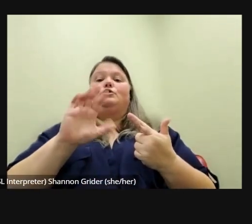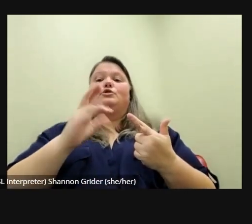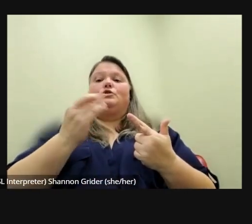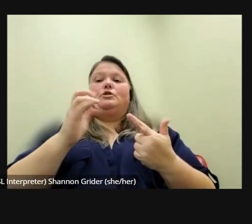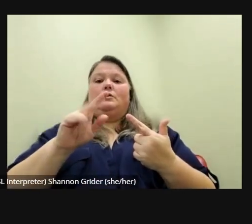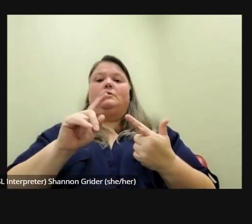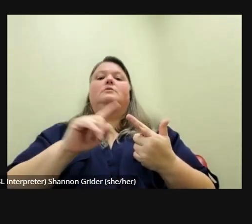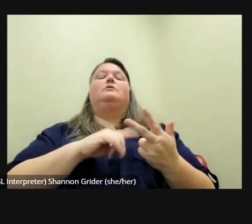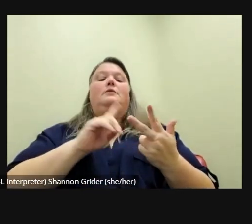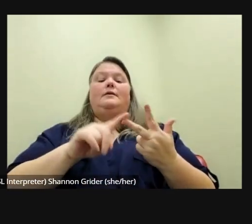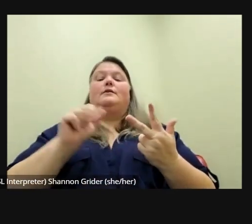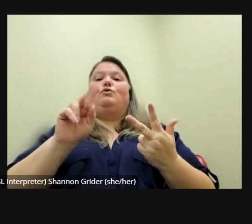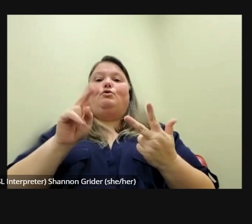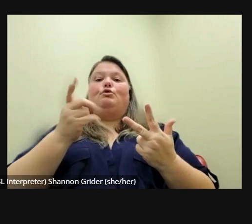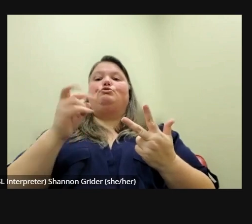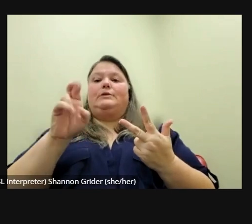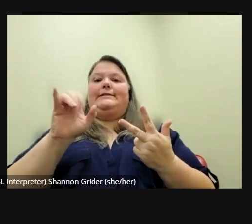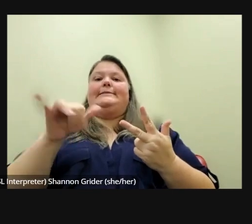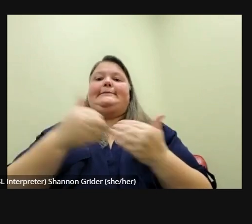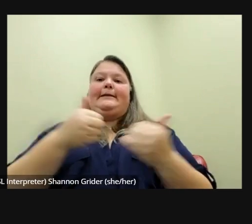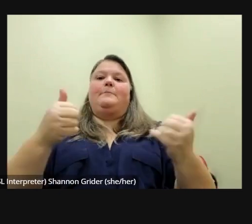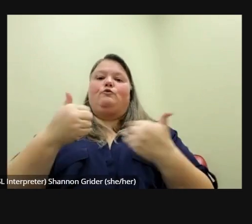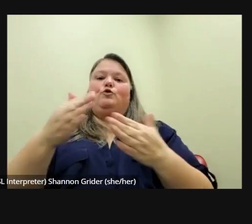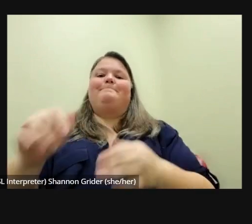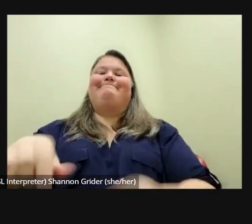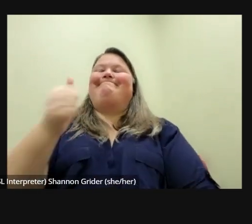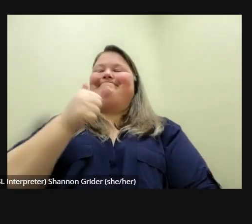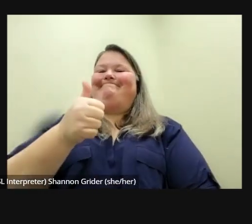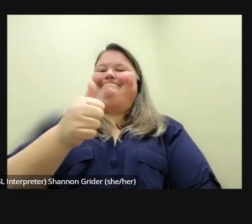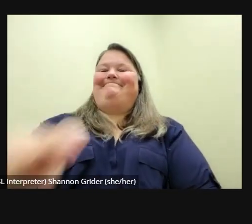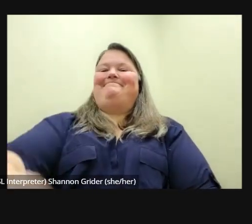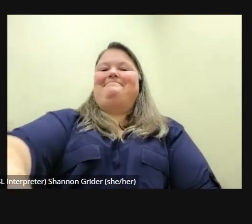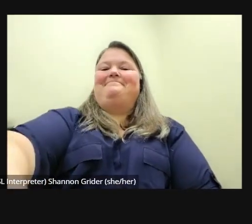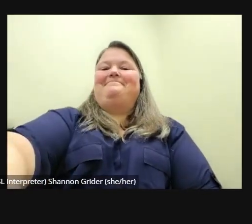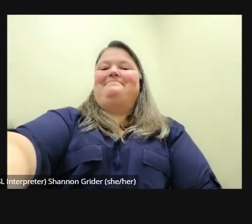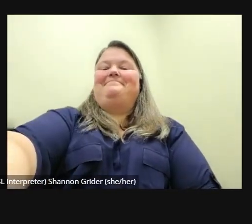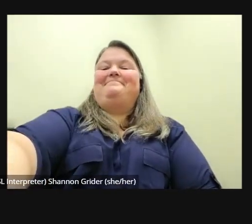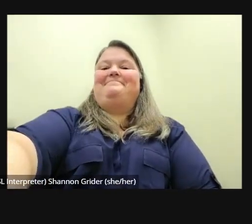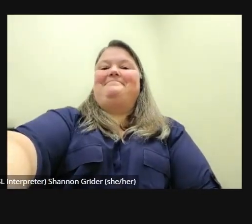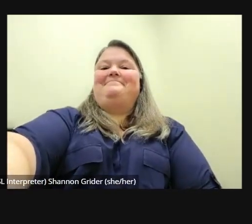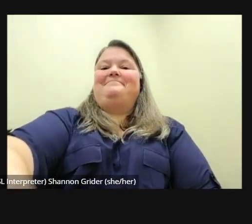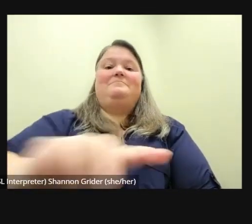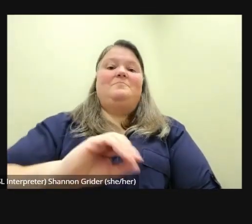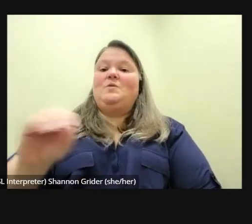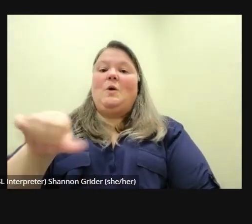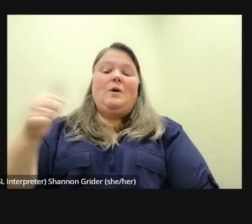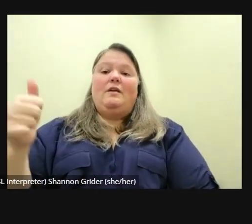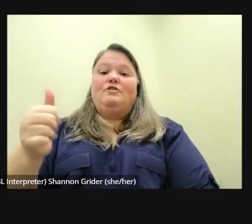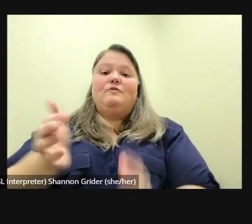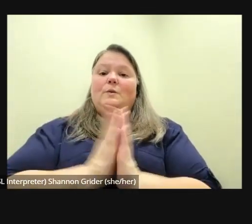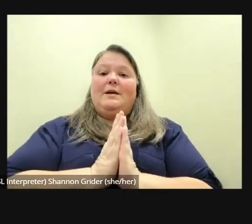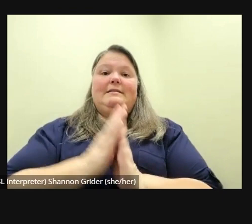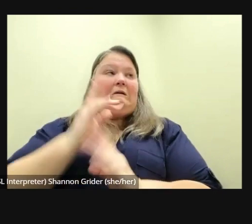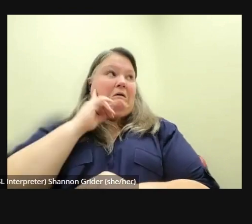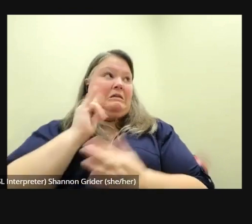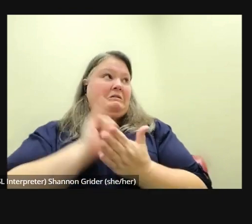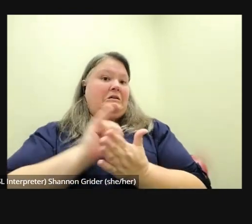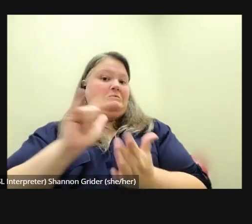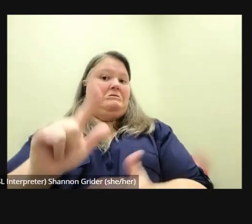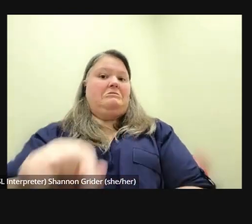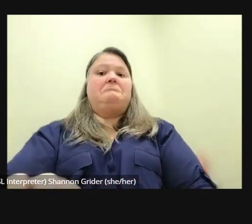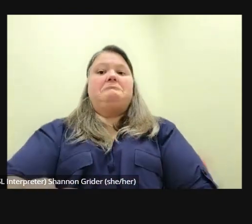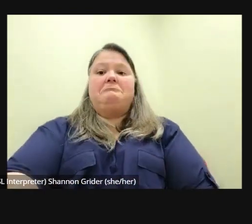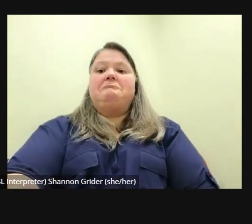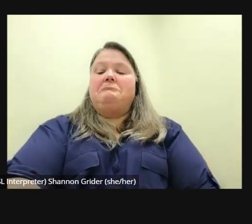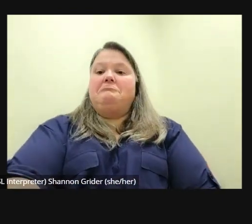will need to be in her room. All right. No other requests for rooms? I think that will be good. Thank you so